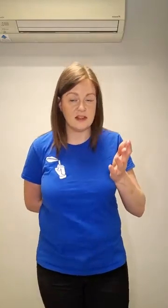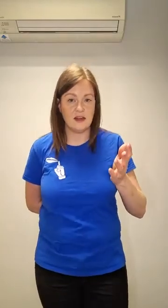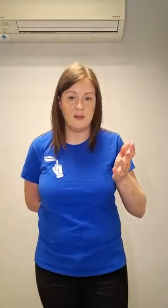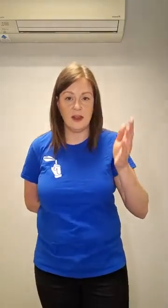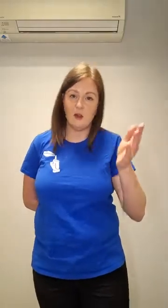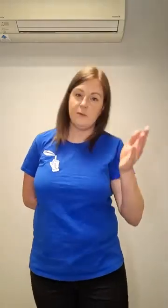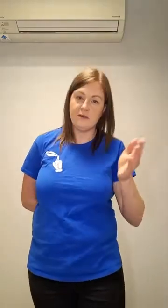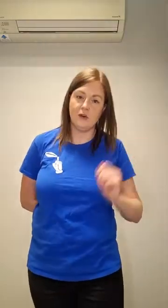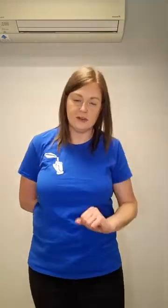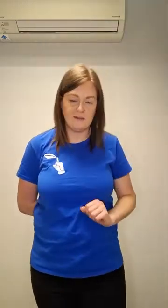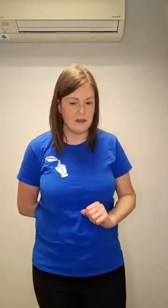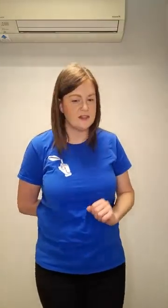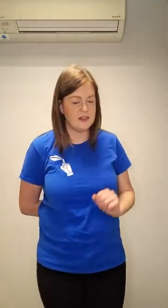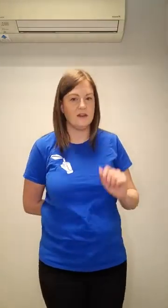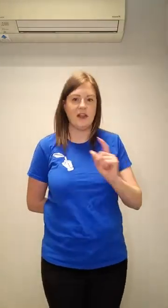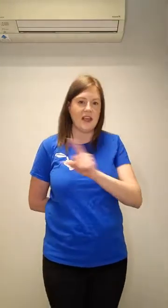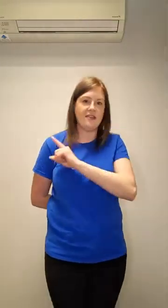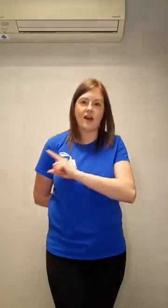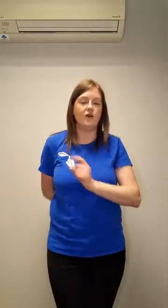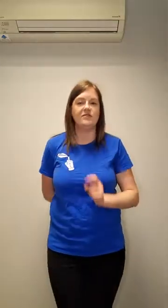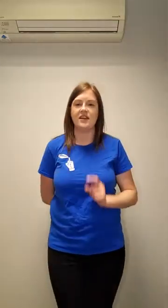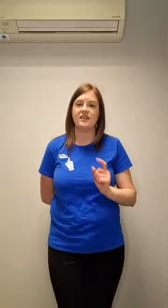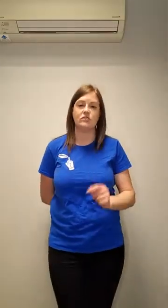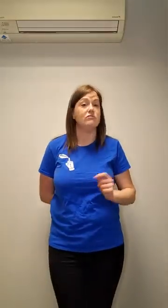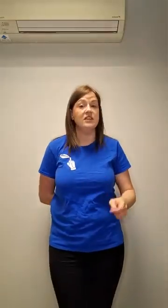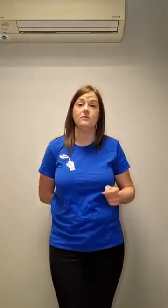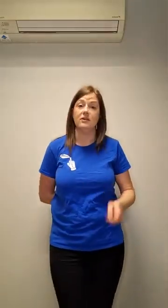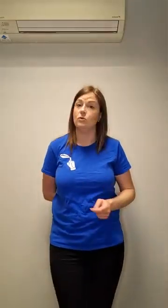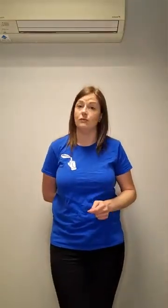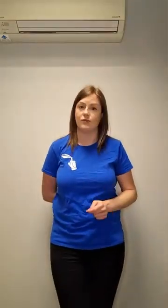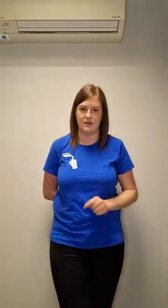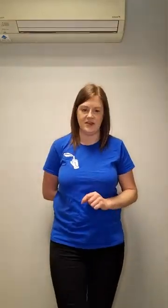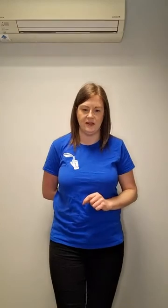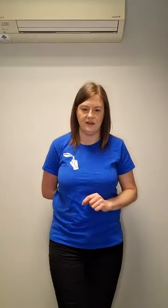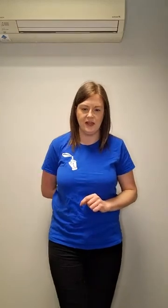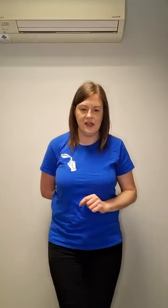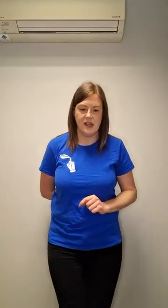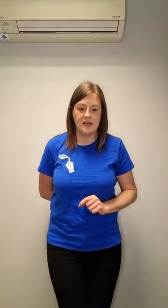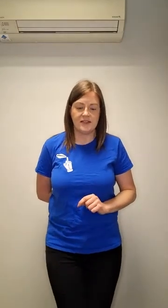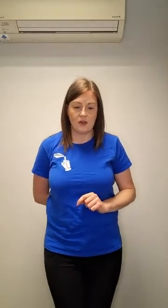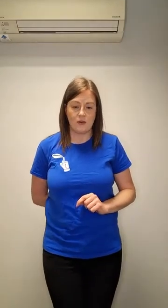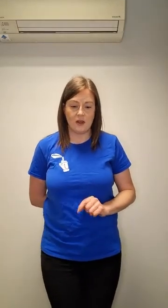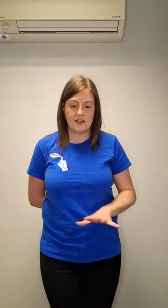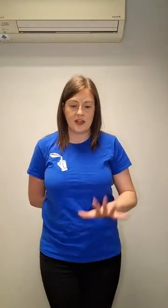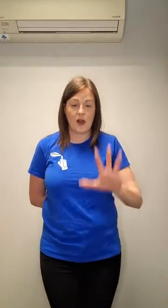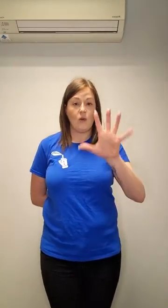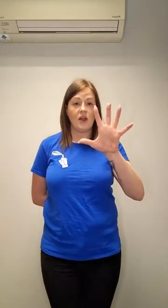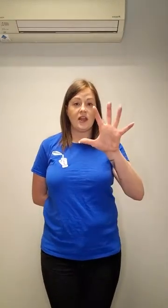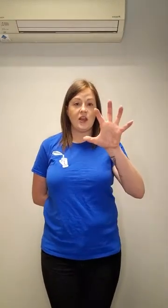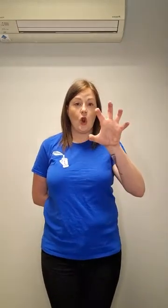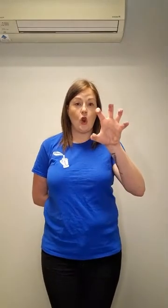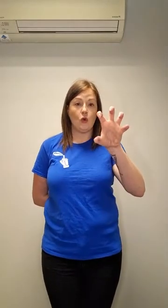Accidentally, we hope, of course, but still, again, that context, they do need to be taught for a reason. So we're going to take our working